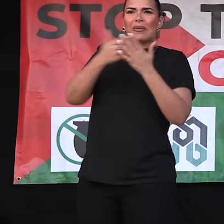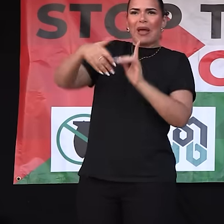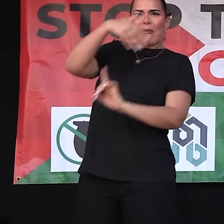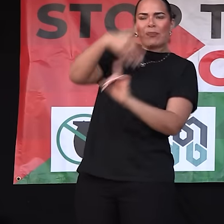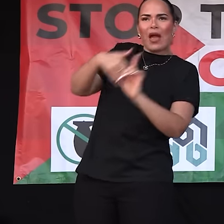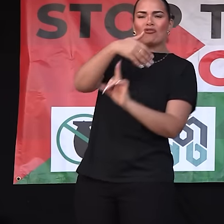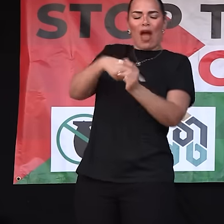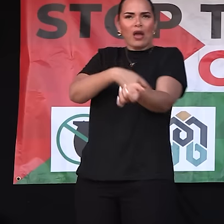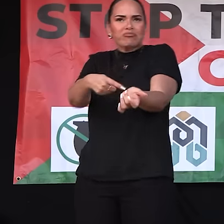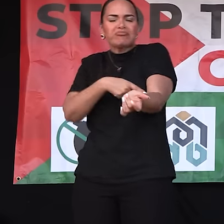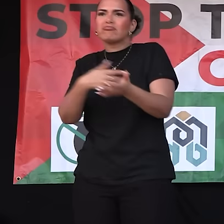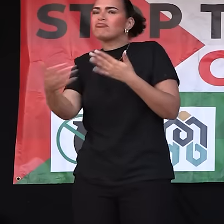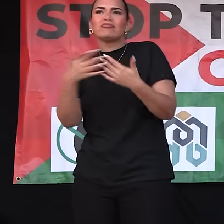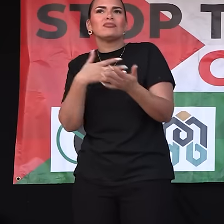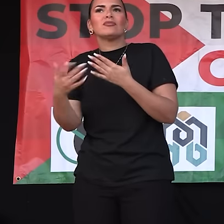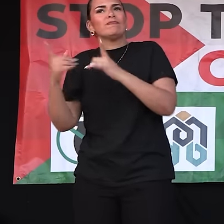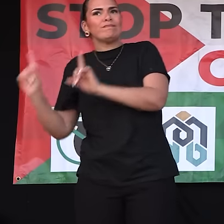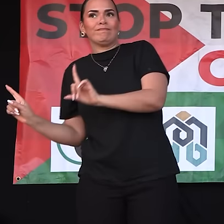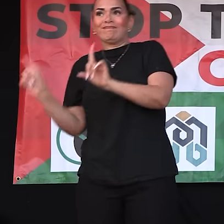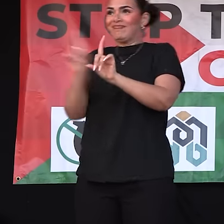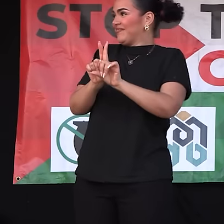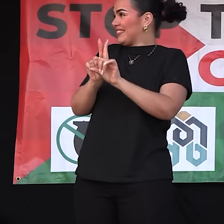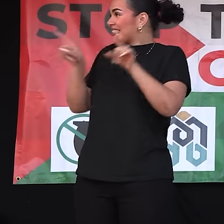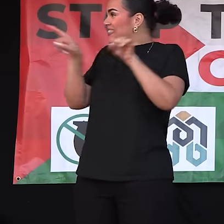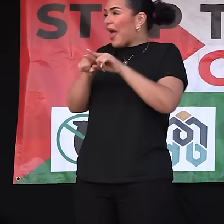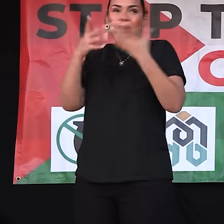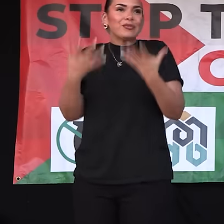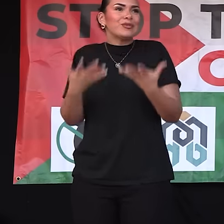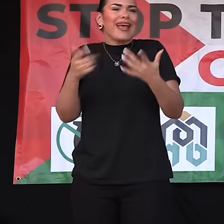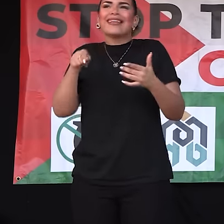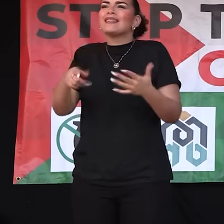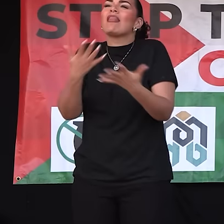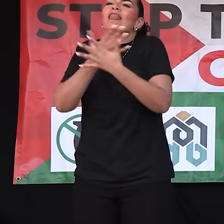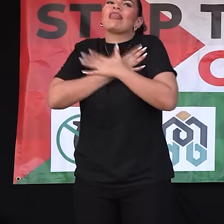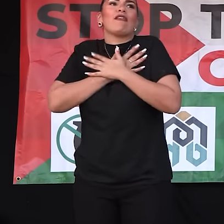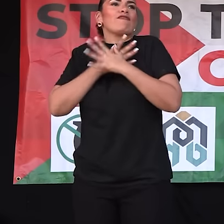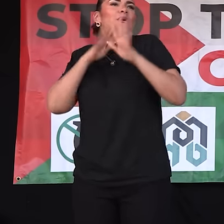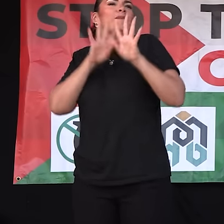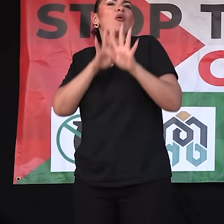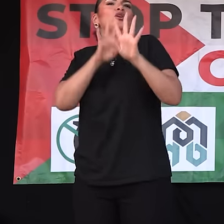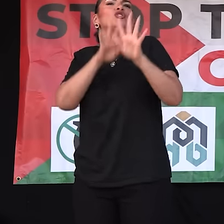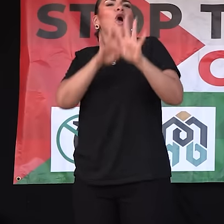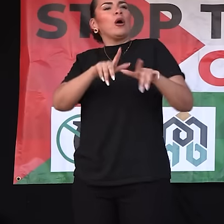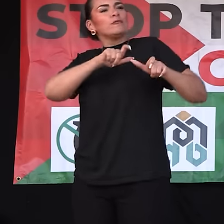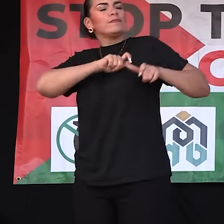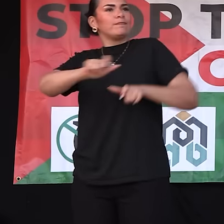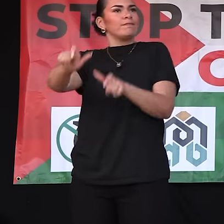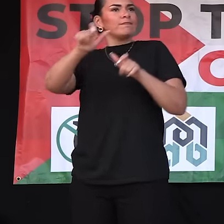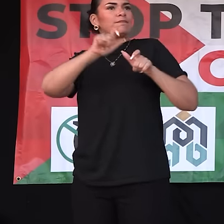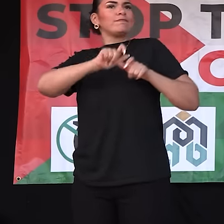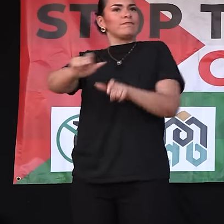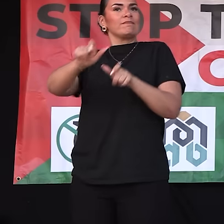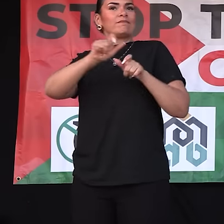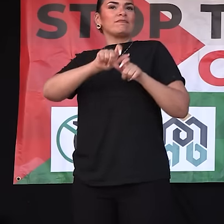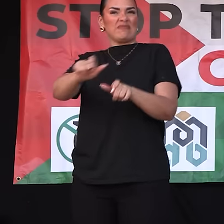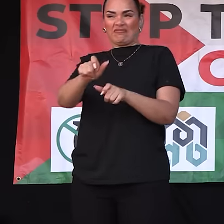are, as we do on these love marches that keep walking despite those who